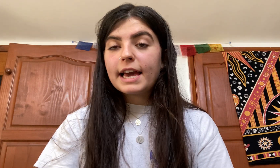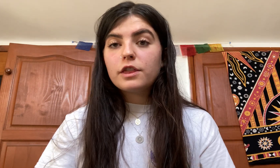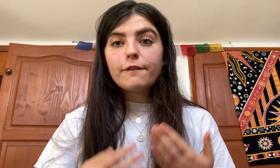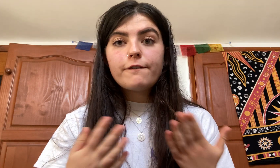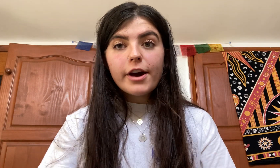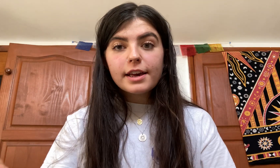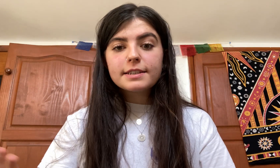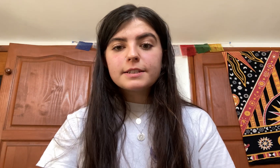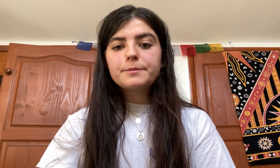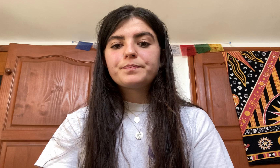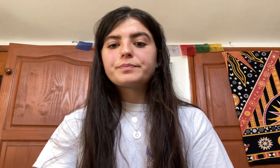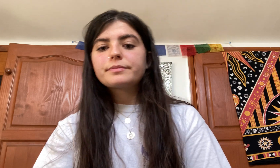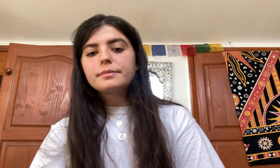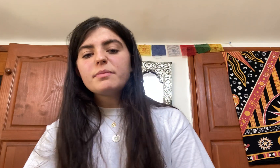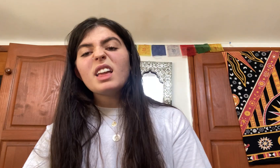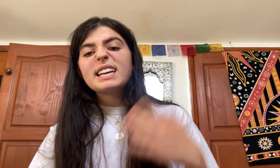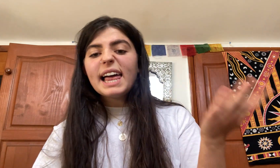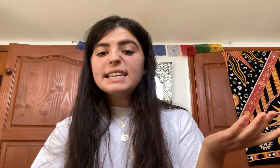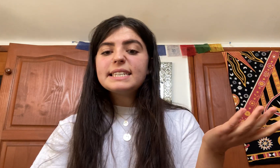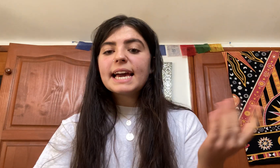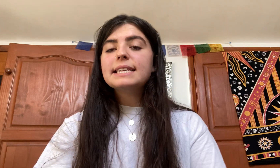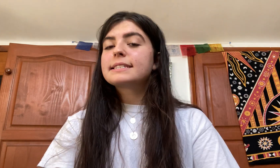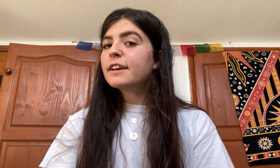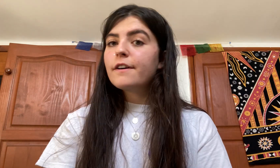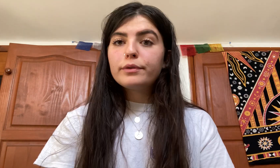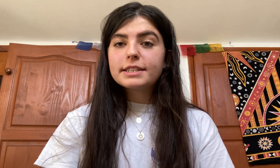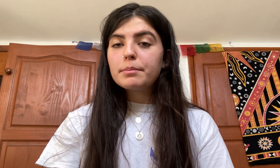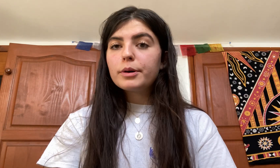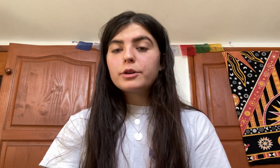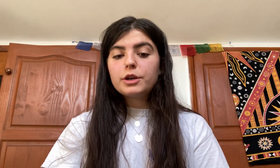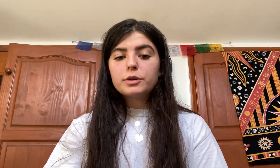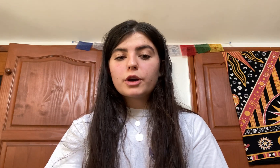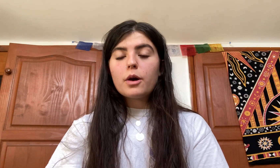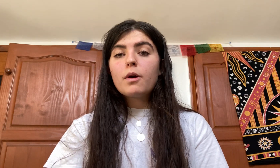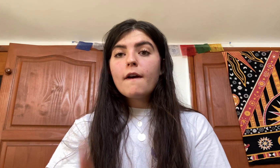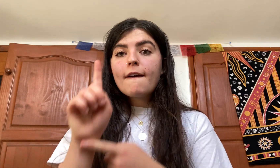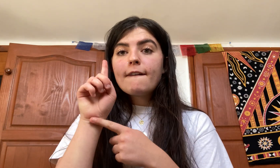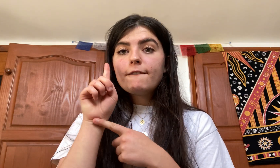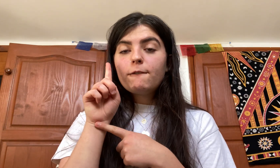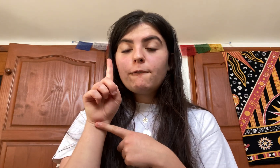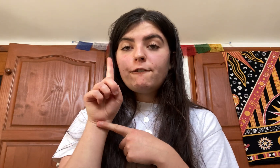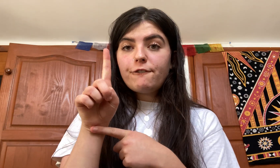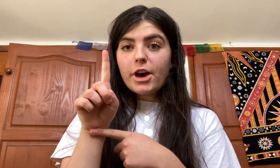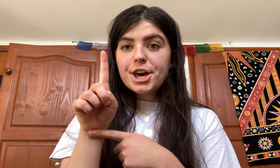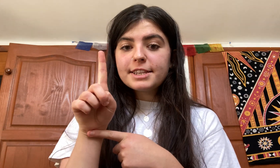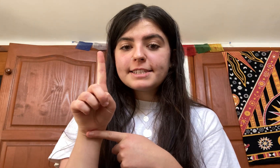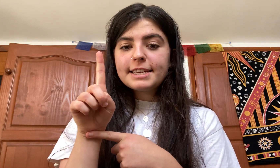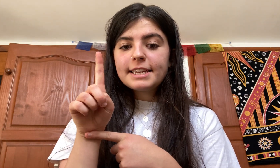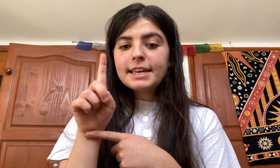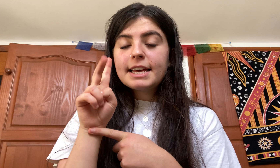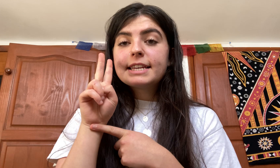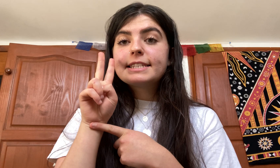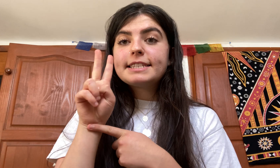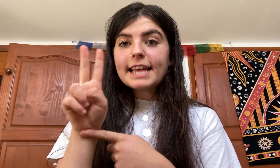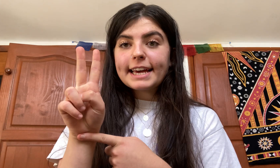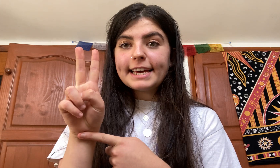the first calendar dates, for example, you would go 1st,